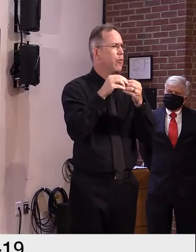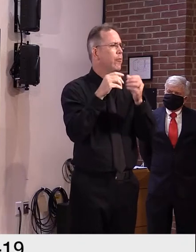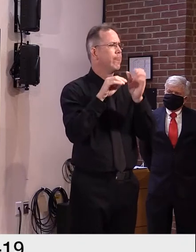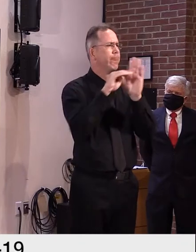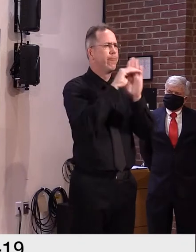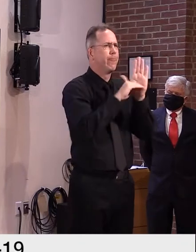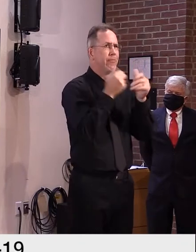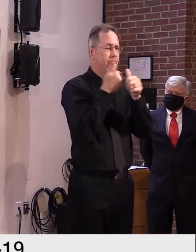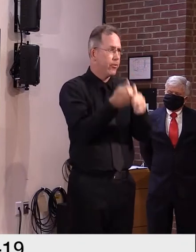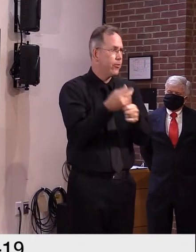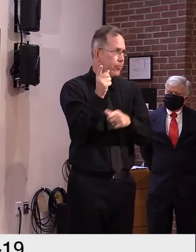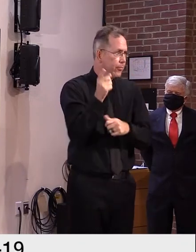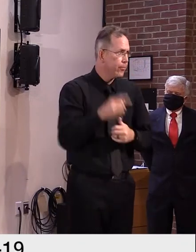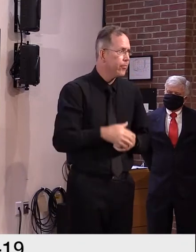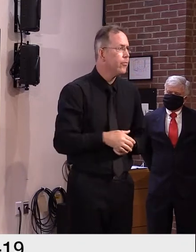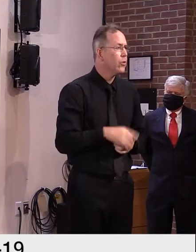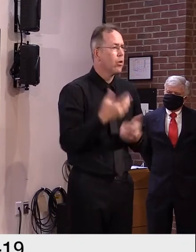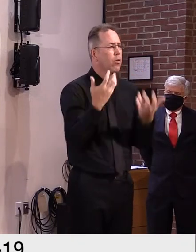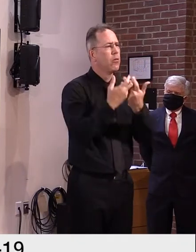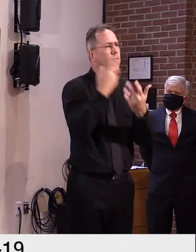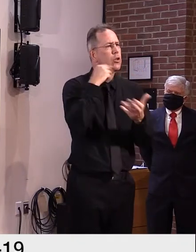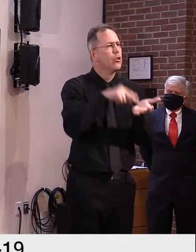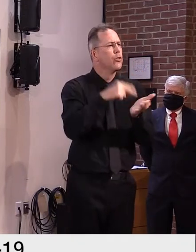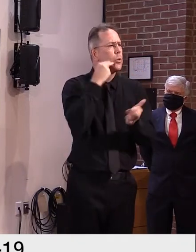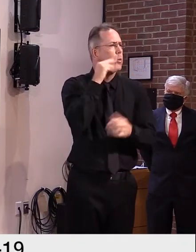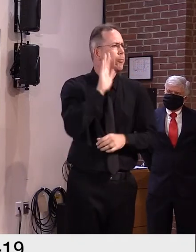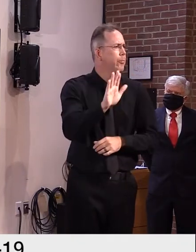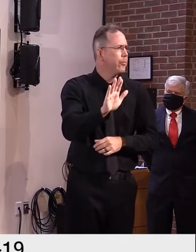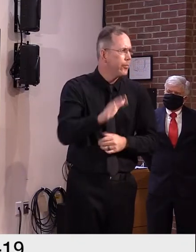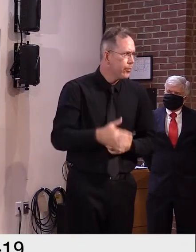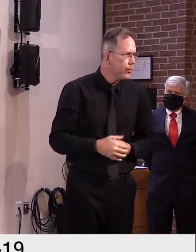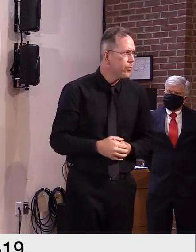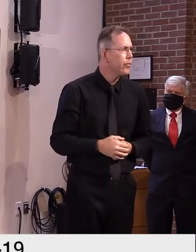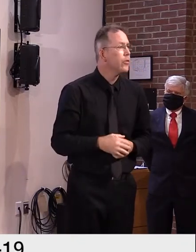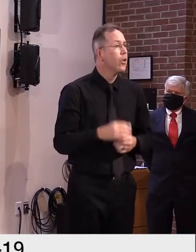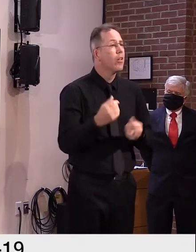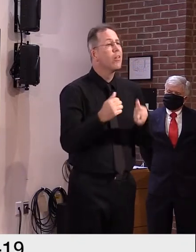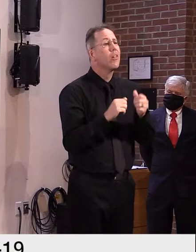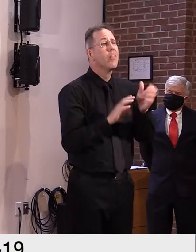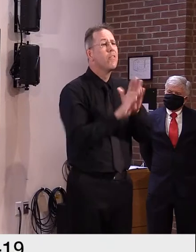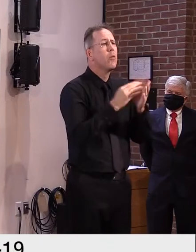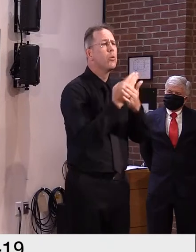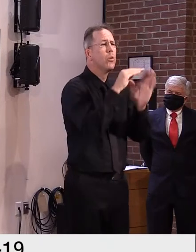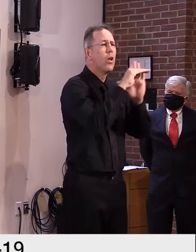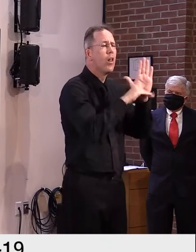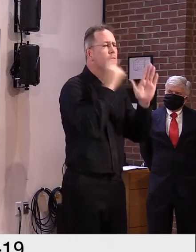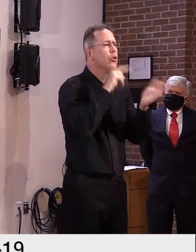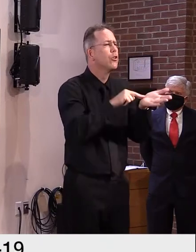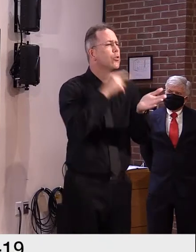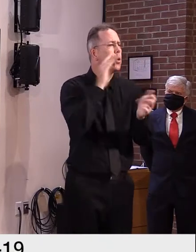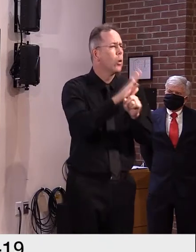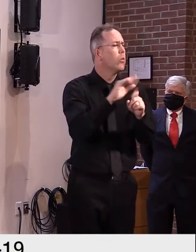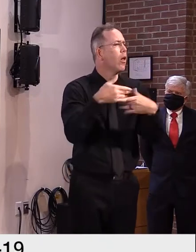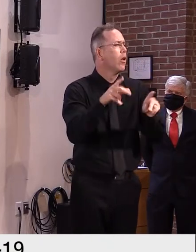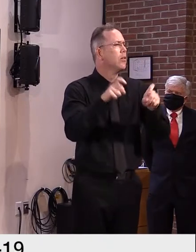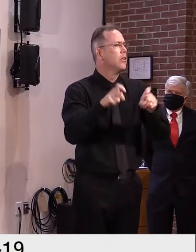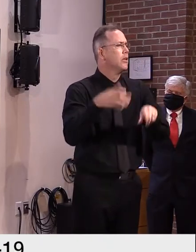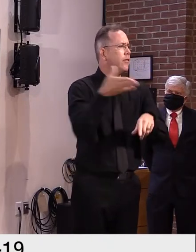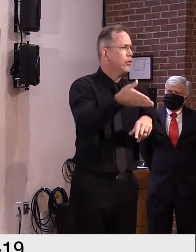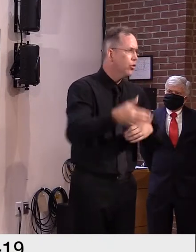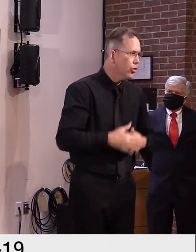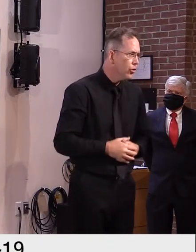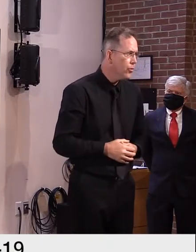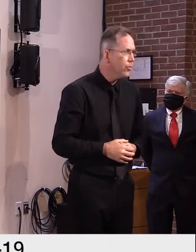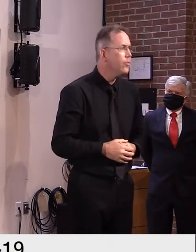and facilitating visitation. Much of it is through testing strategies. So we've already developed the testing